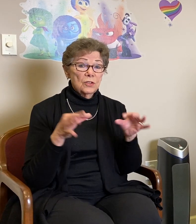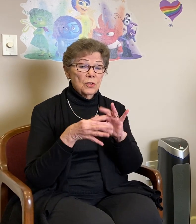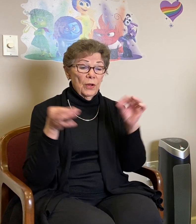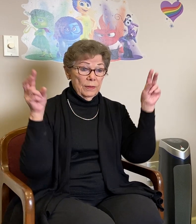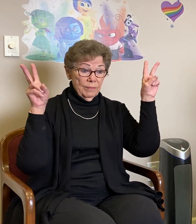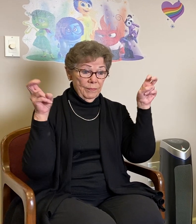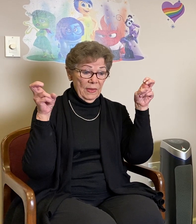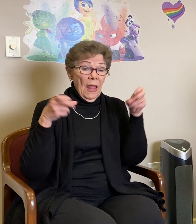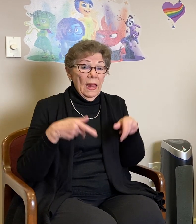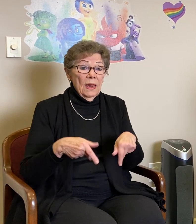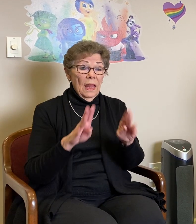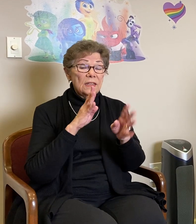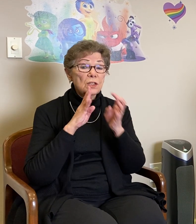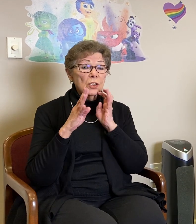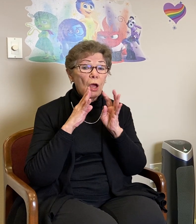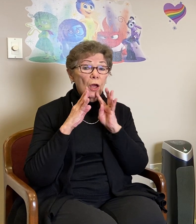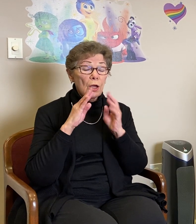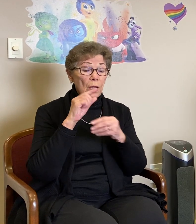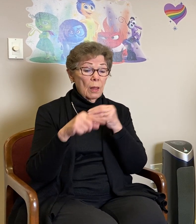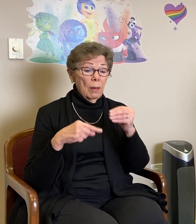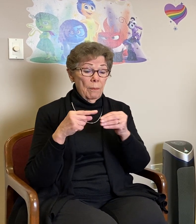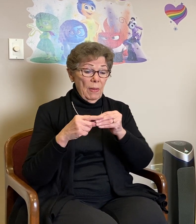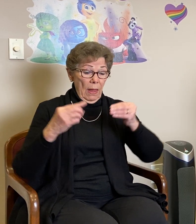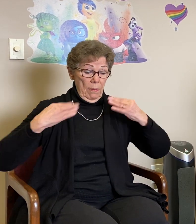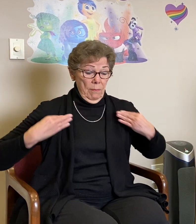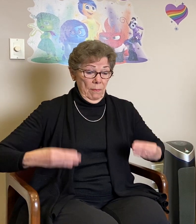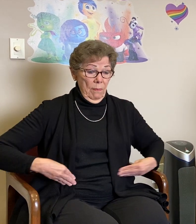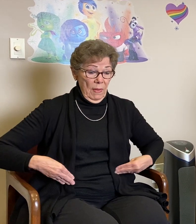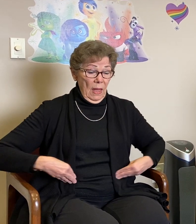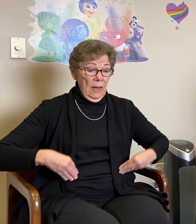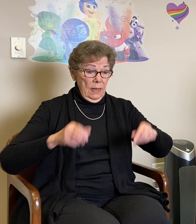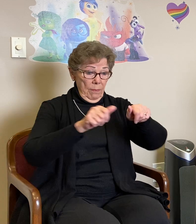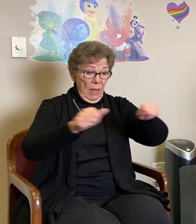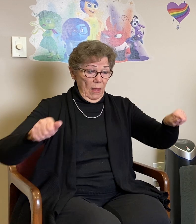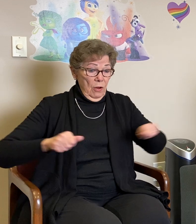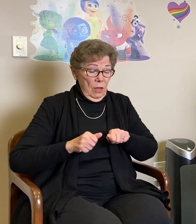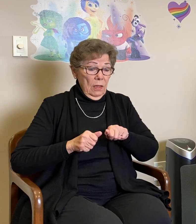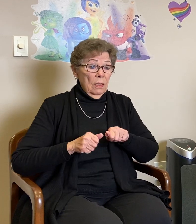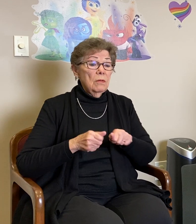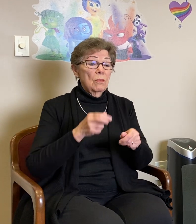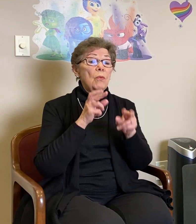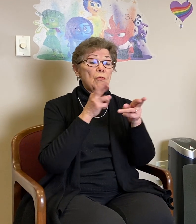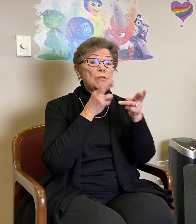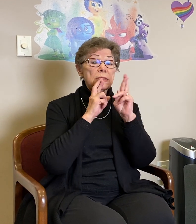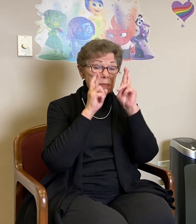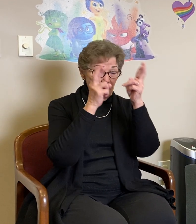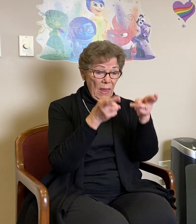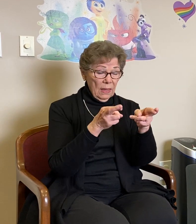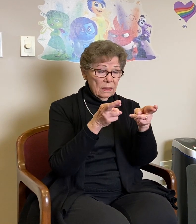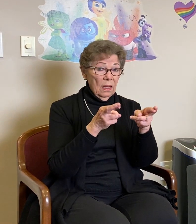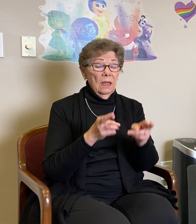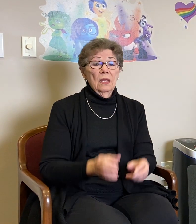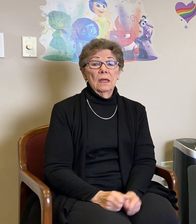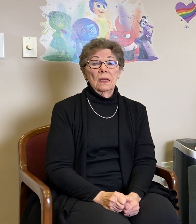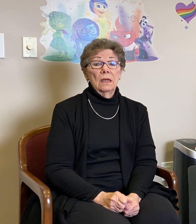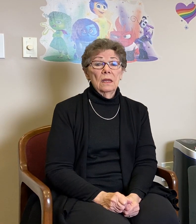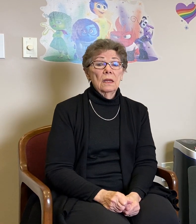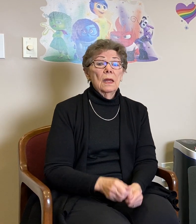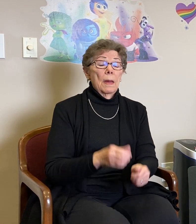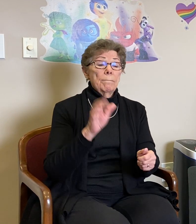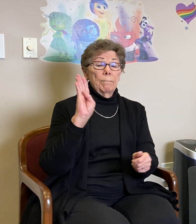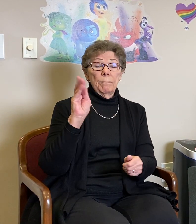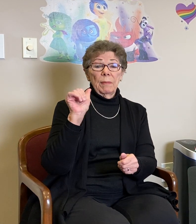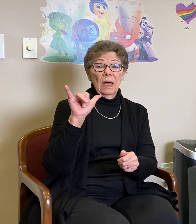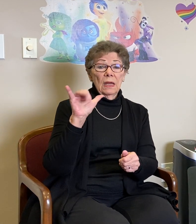Let's talk about body boundaries, consent, and respect by Jayneen